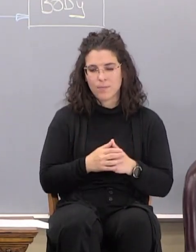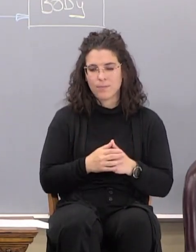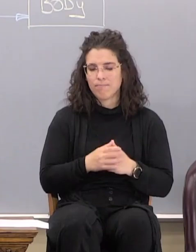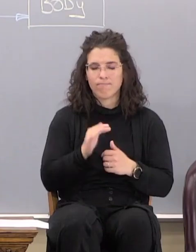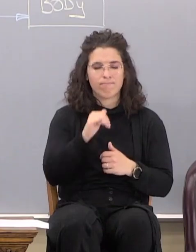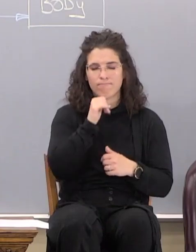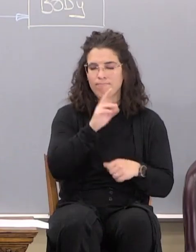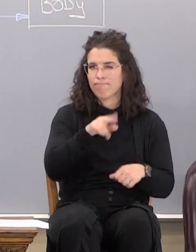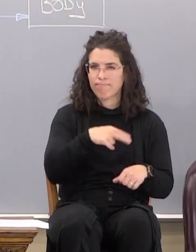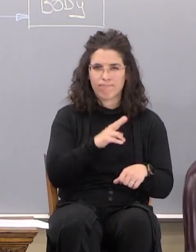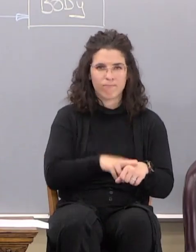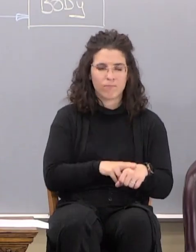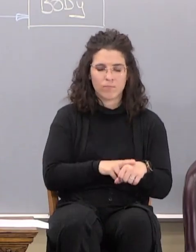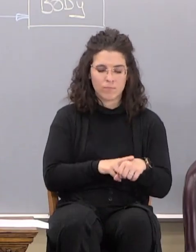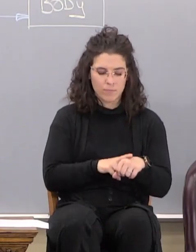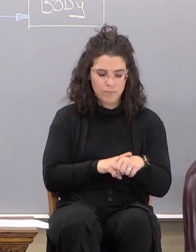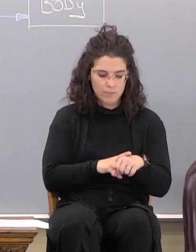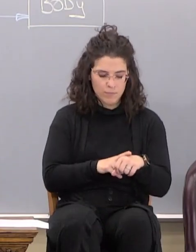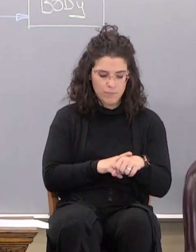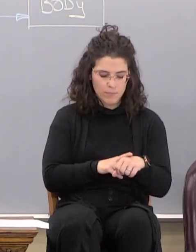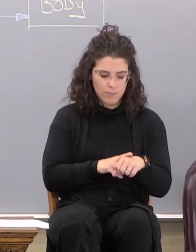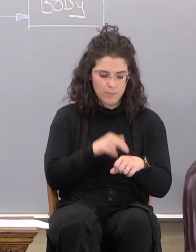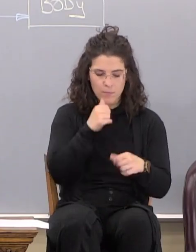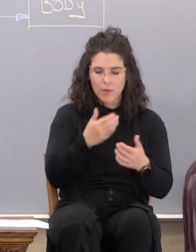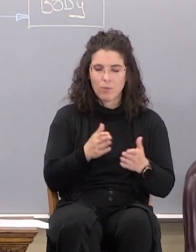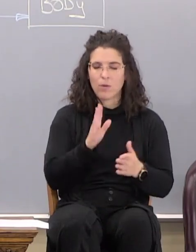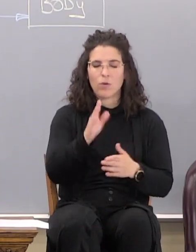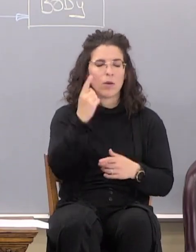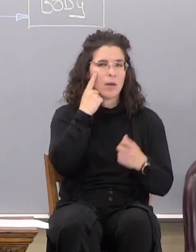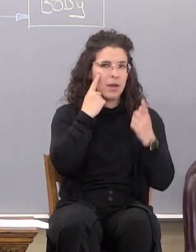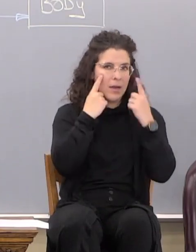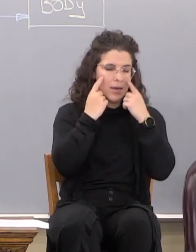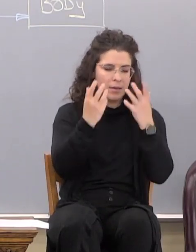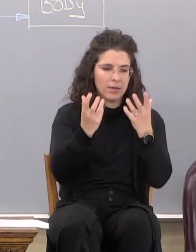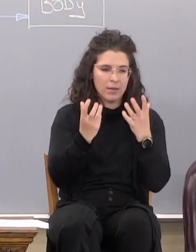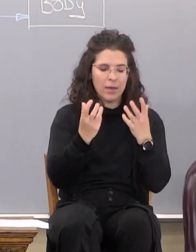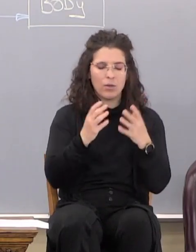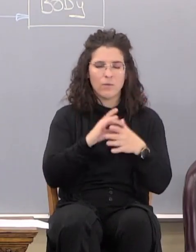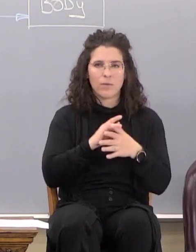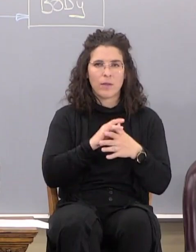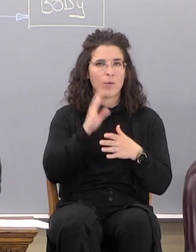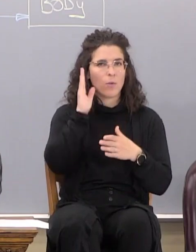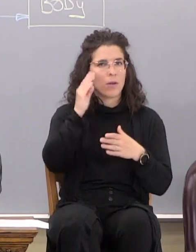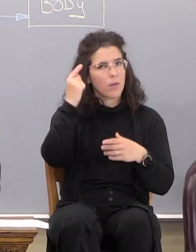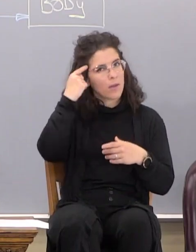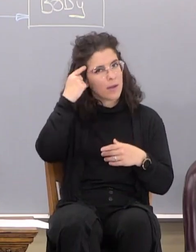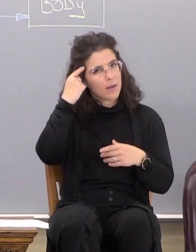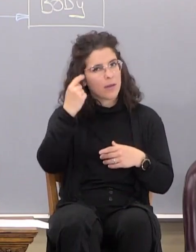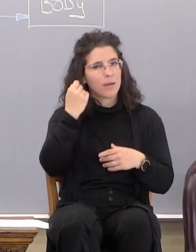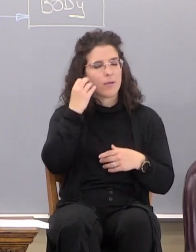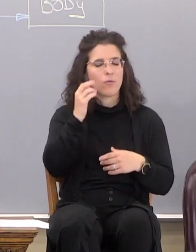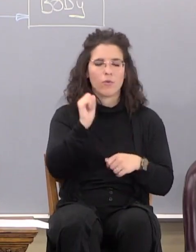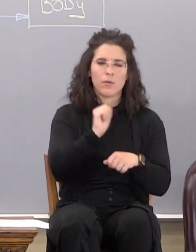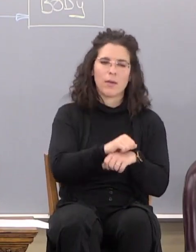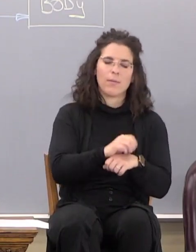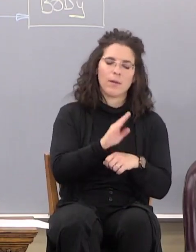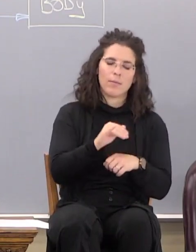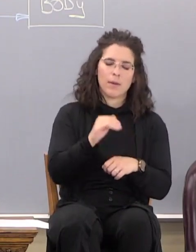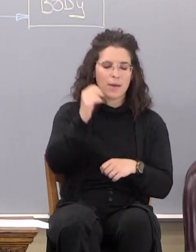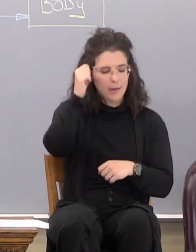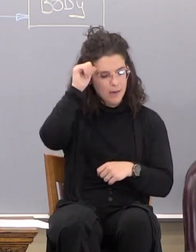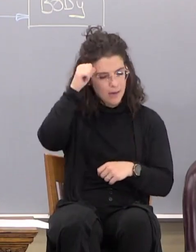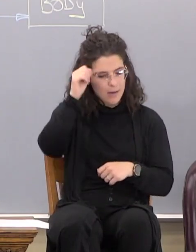not normal. Not the way your eyes and your desires or your flesh are going to think. If you're dominated, like Adam and